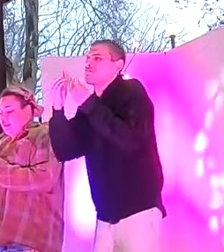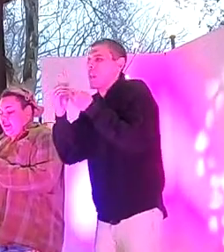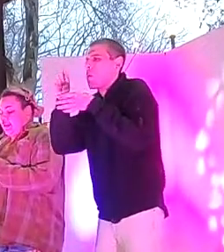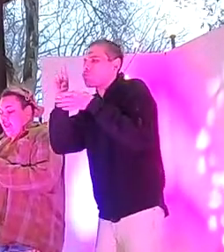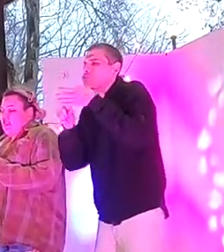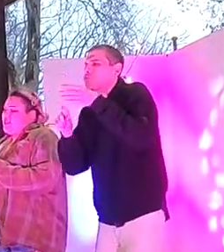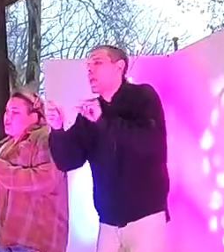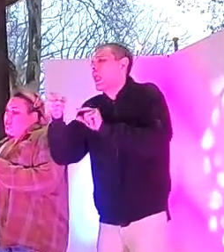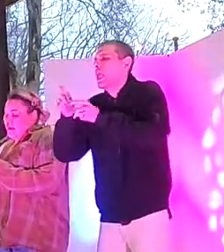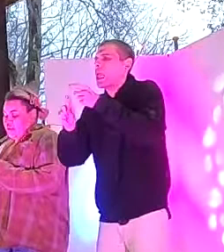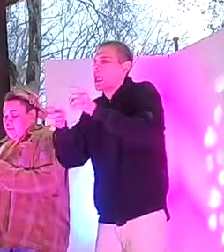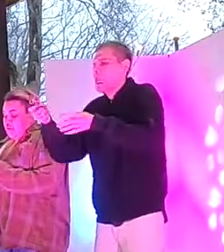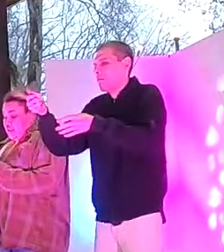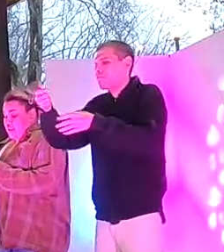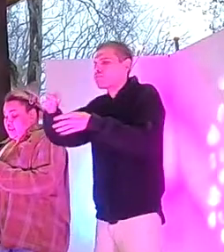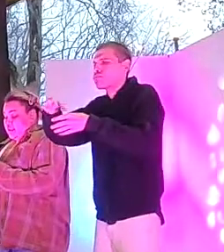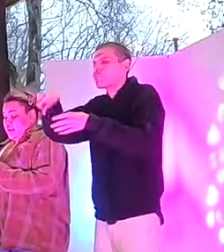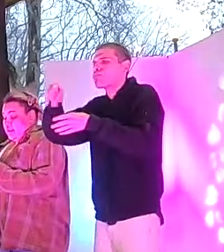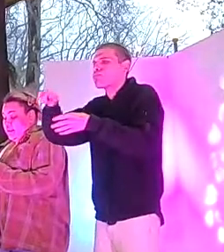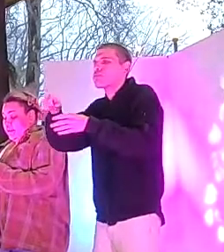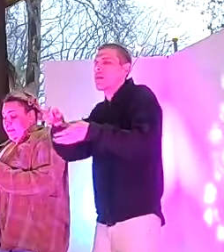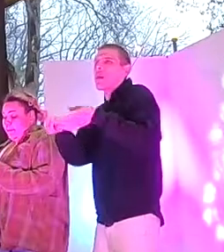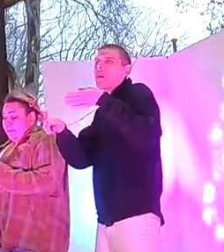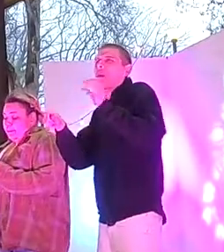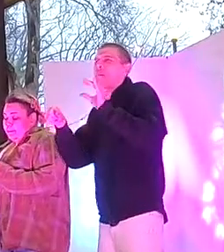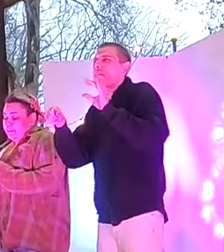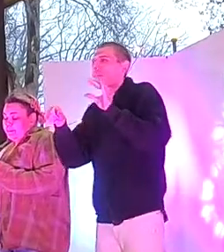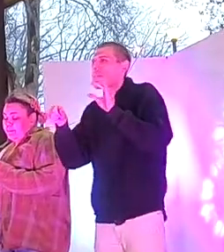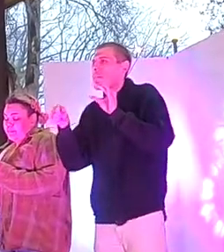cubes clink as you wind your wrists.